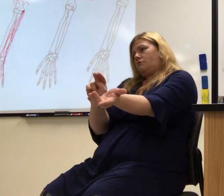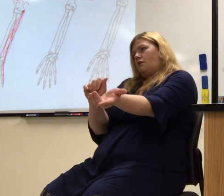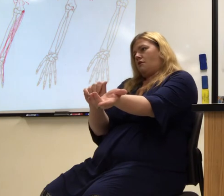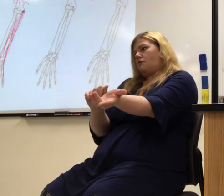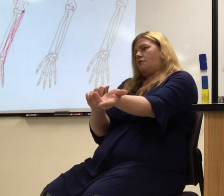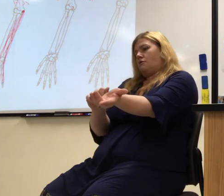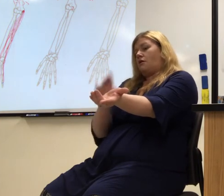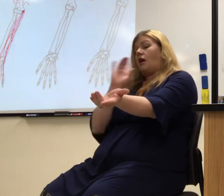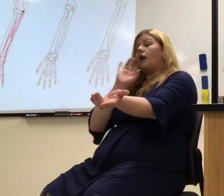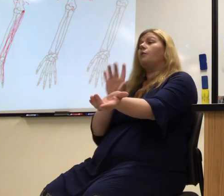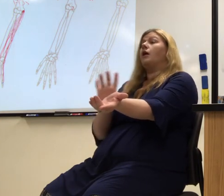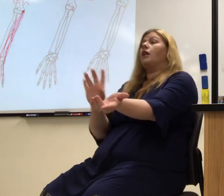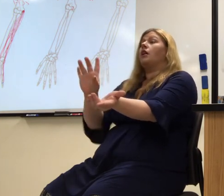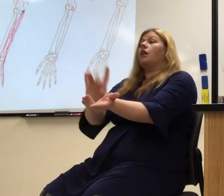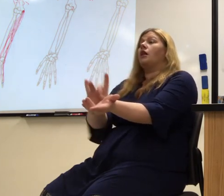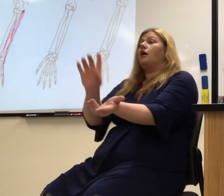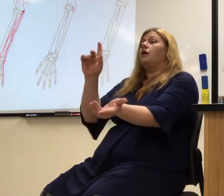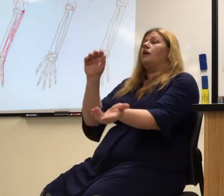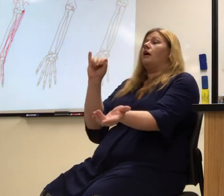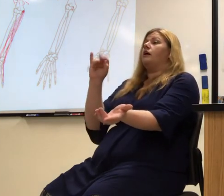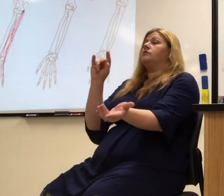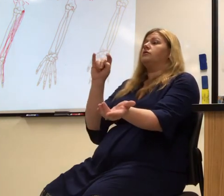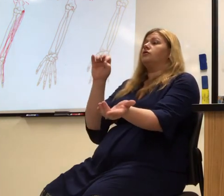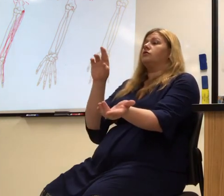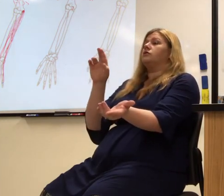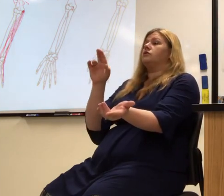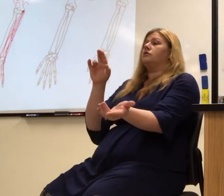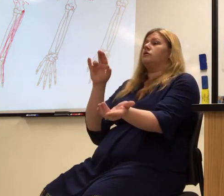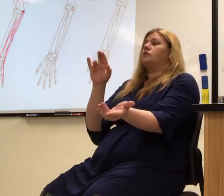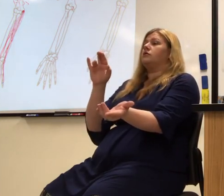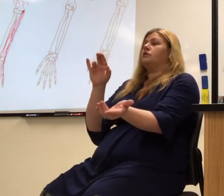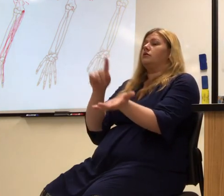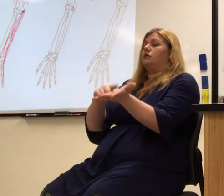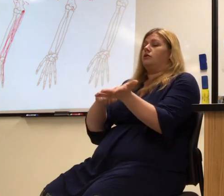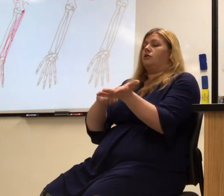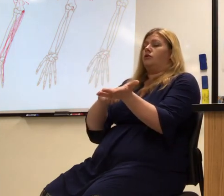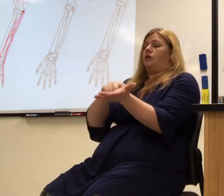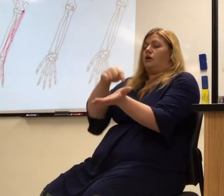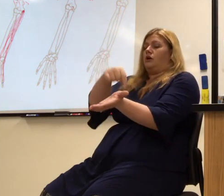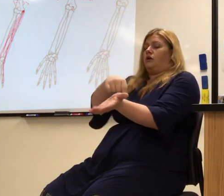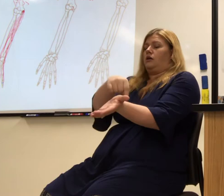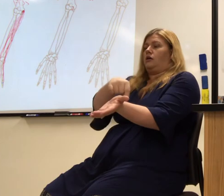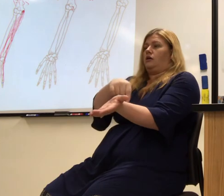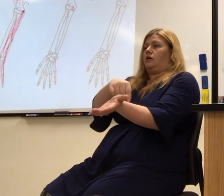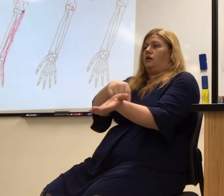It's going to insert proximal radius.